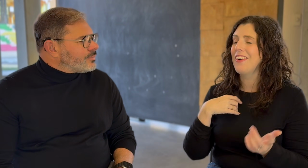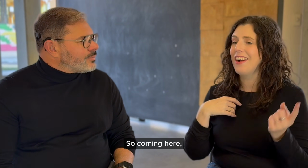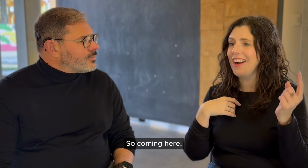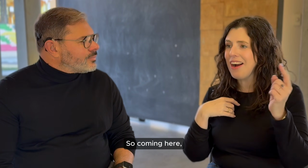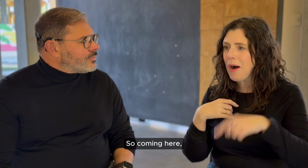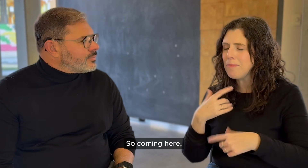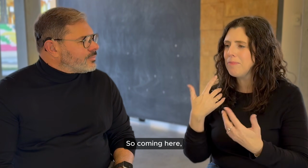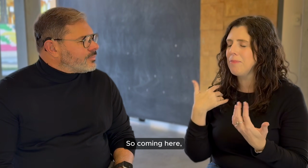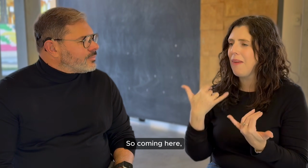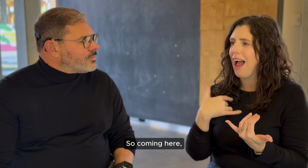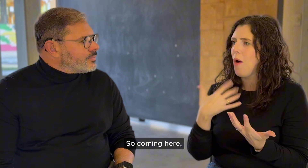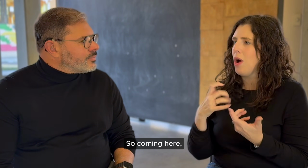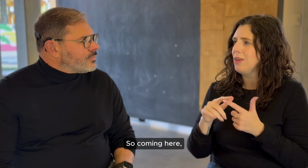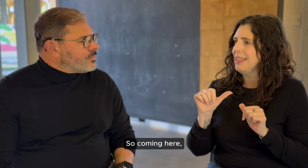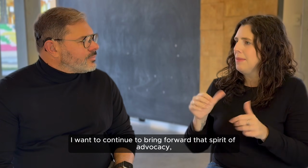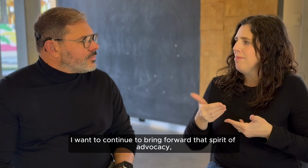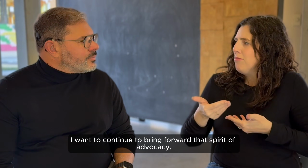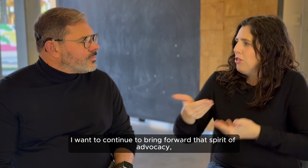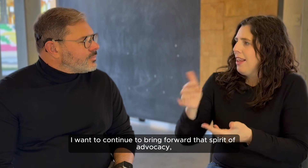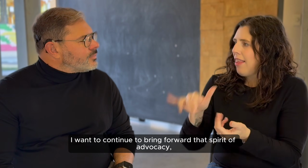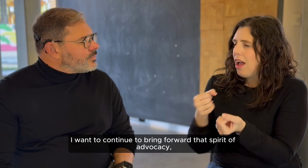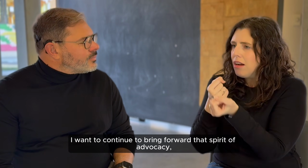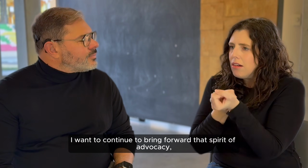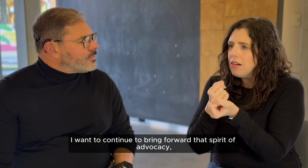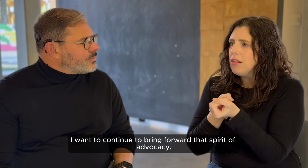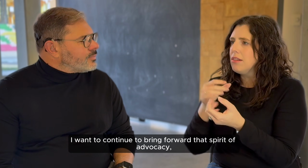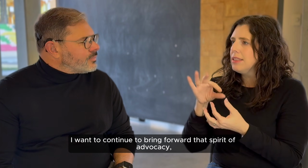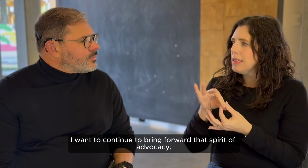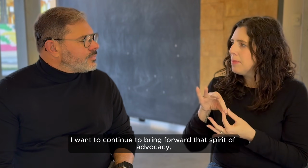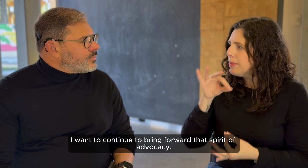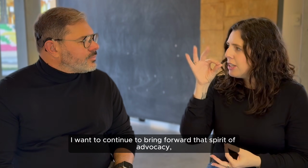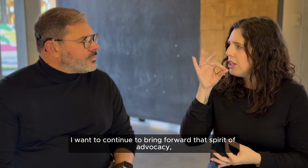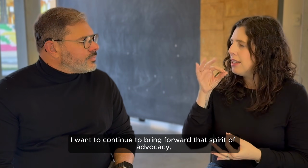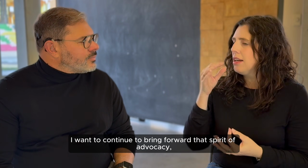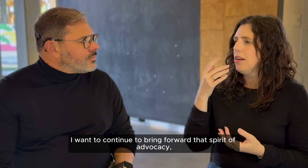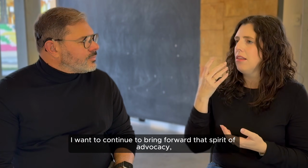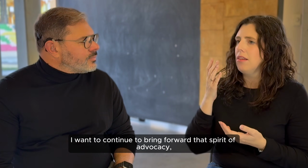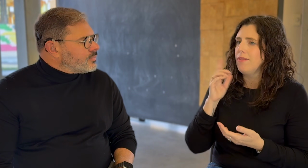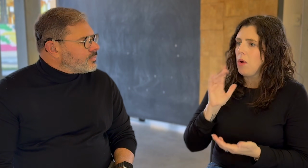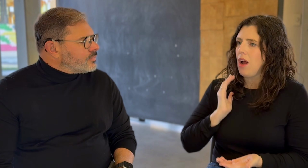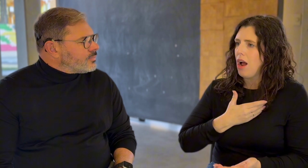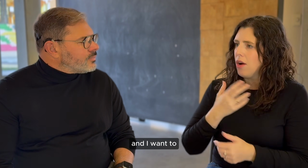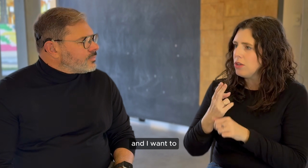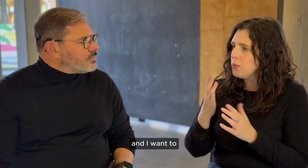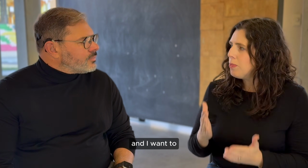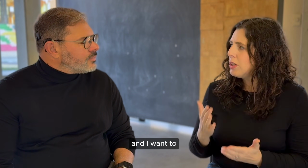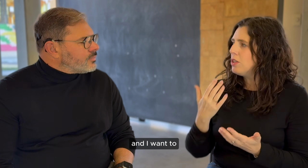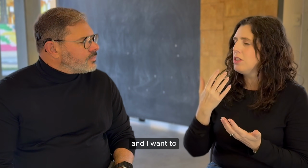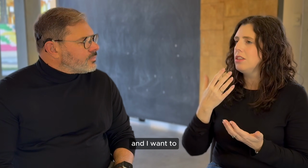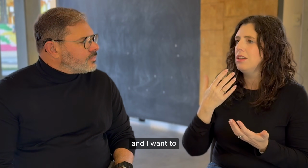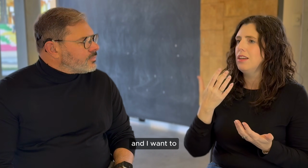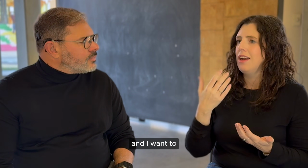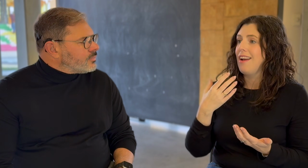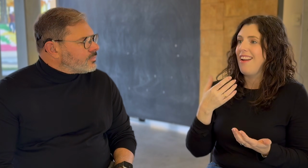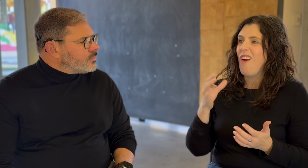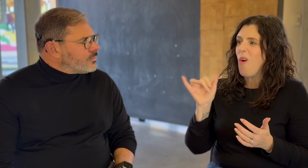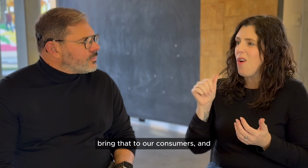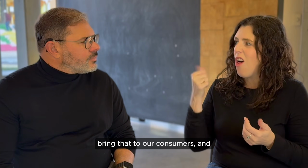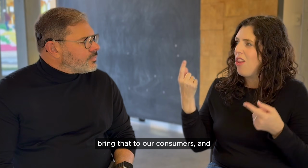And so coming here, I want to continue to bring forth that spirit of advocacy and, provide that